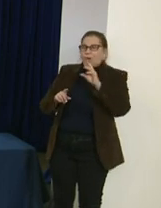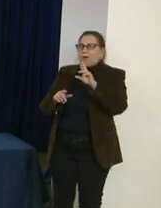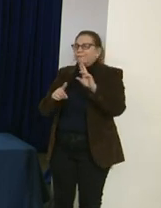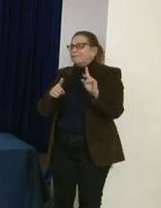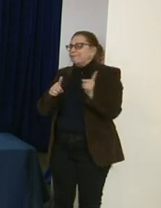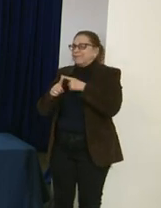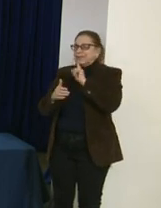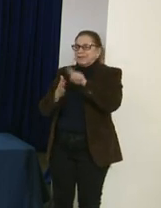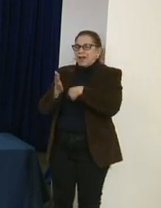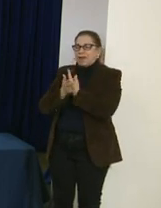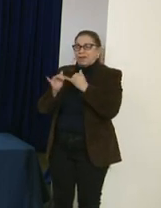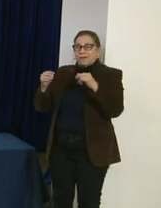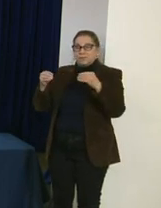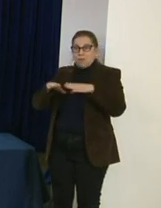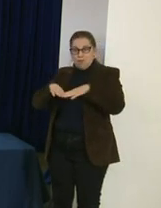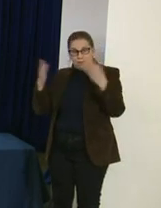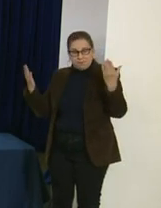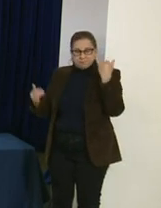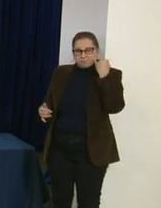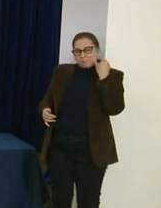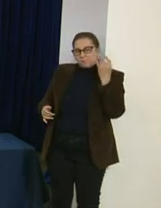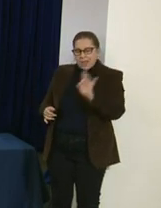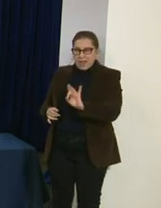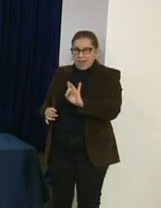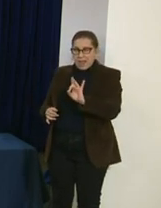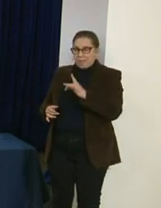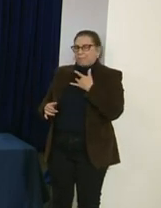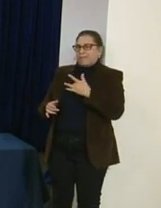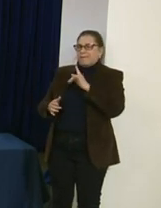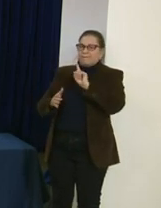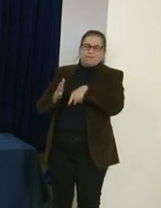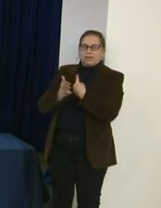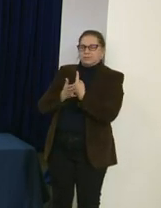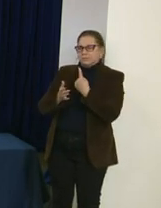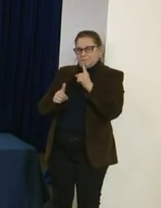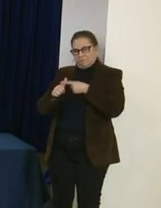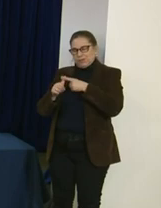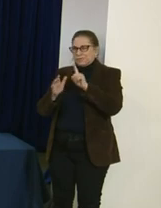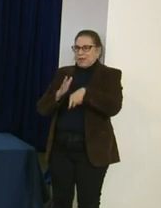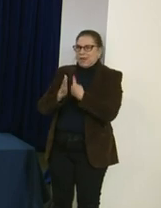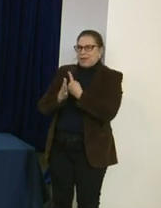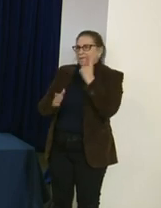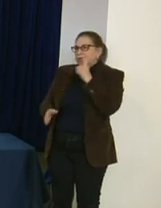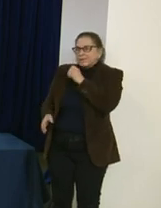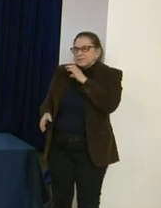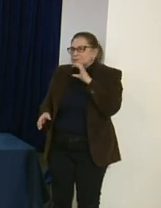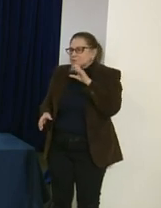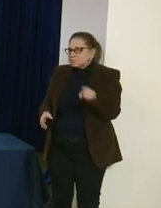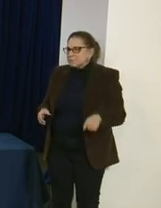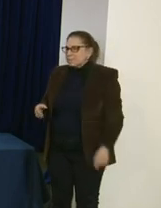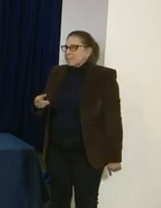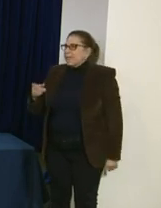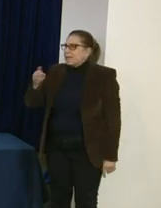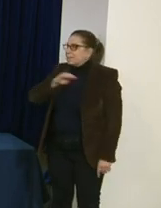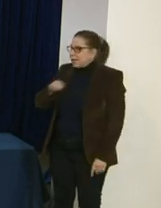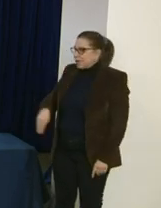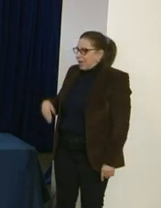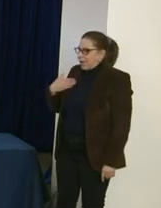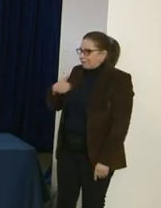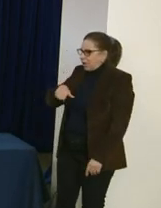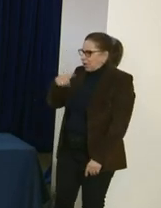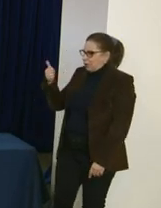Thank you, Mayor. We will next go to our question from Gwendolyn Epps in Ward 4. Gwendolyn, you are live.